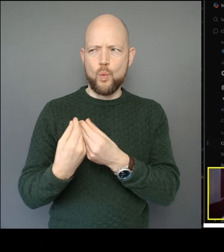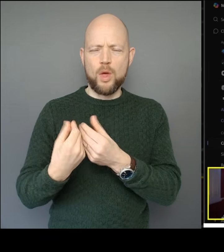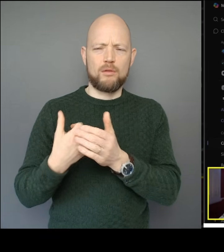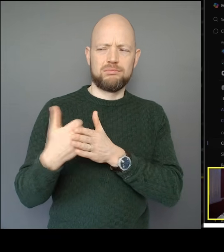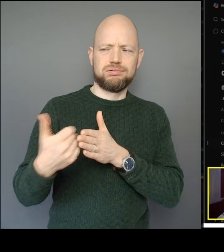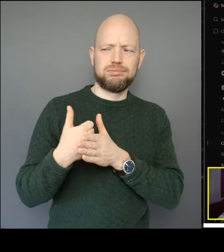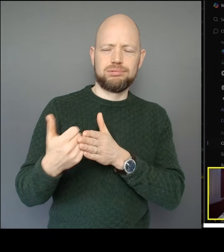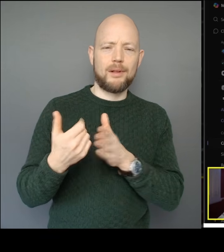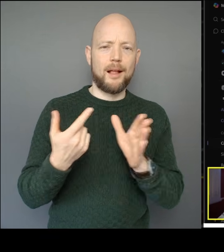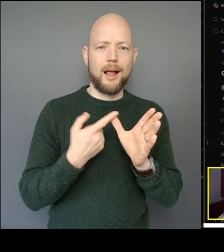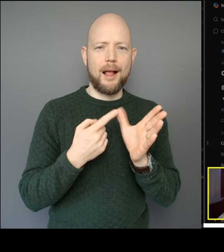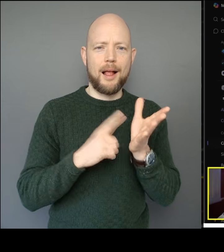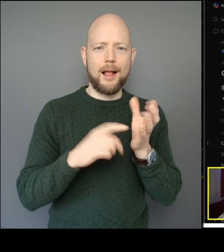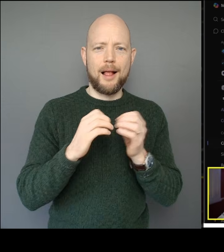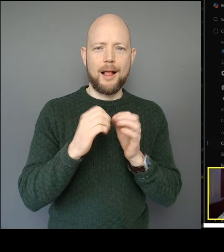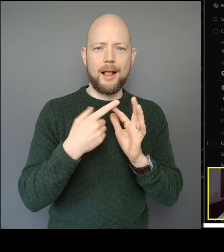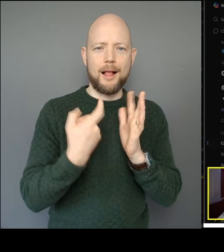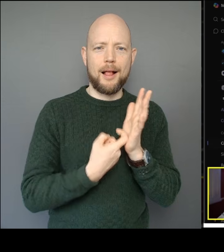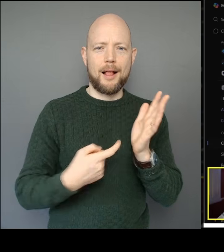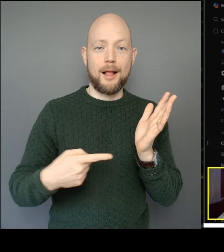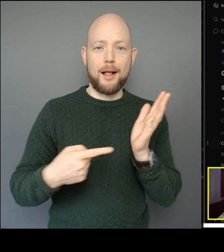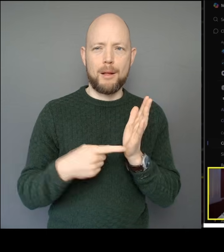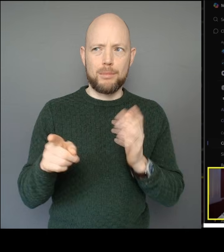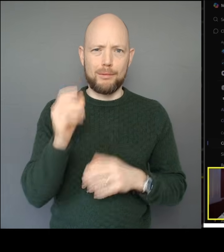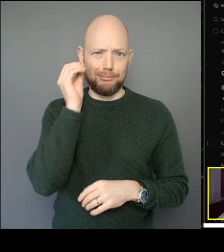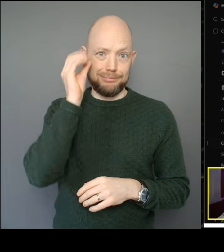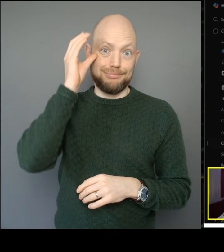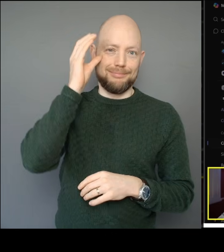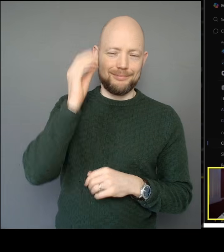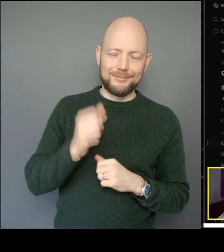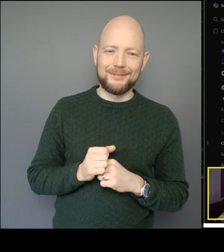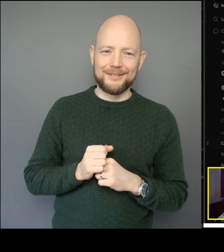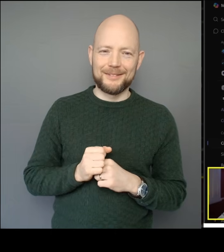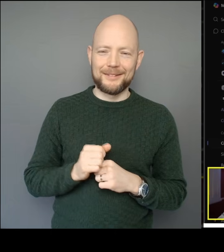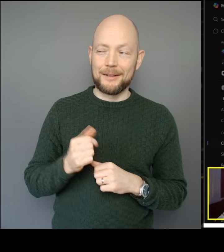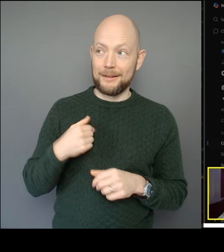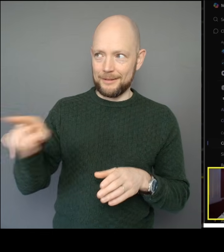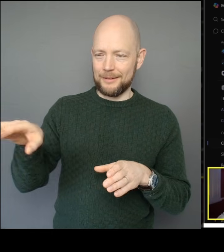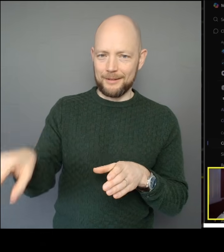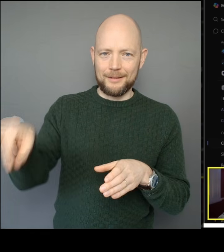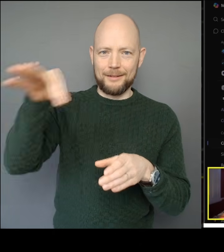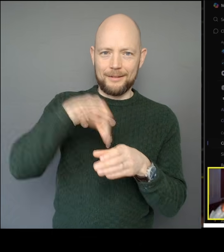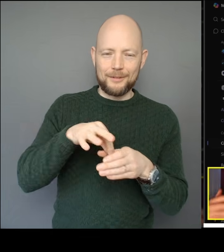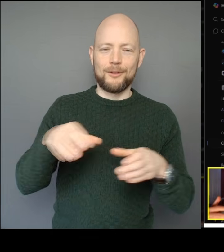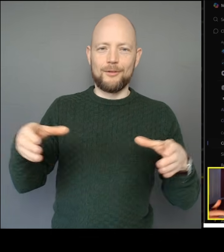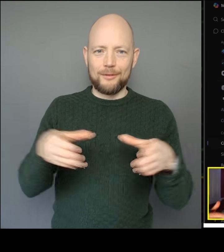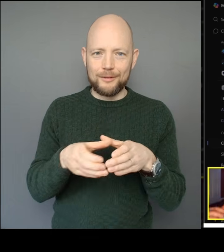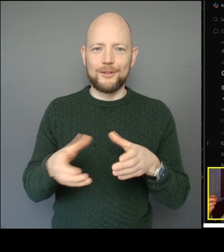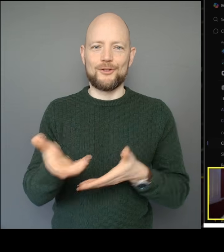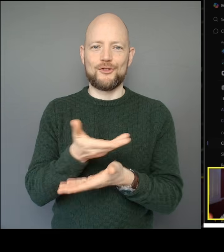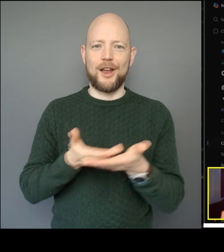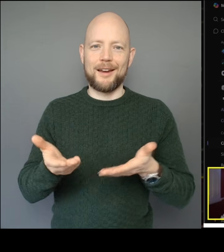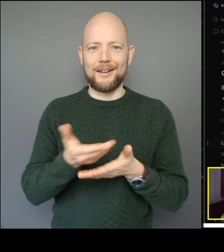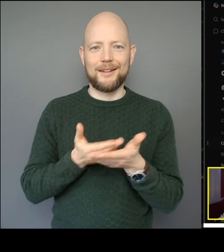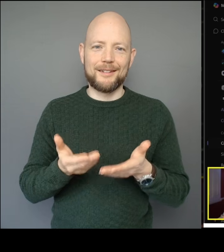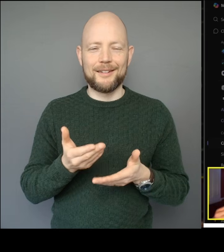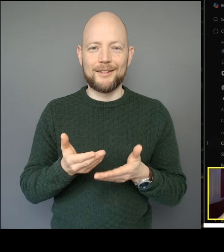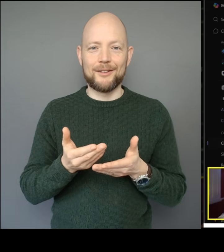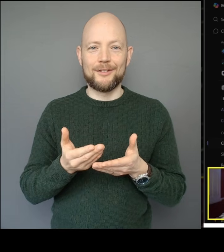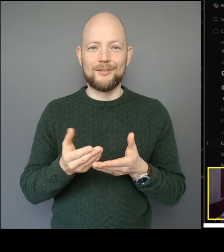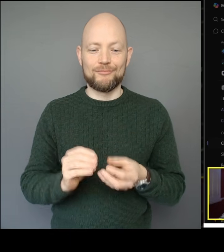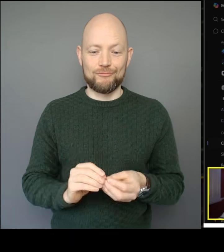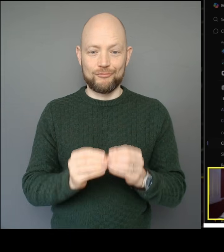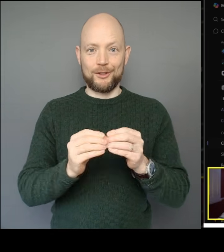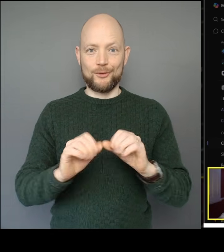is Albert. Yeah, you know him, it's Albert Einstein. And I can actually select him and many other people and create a group